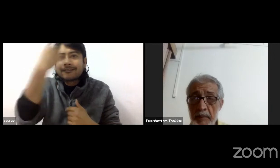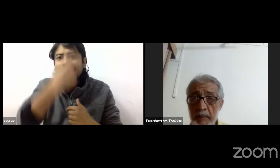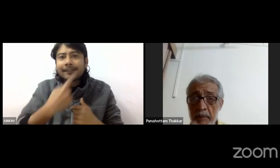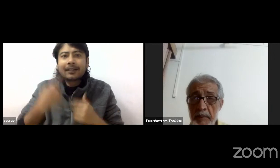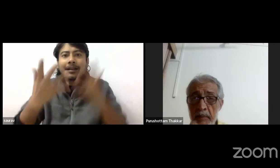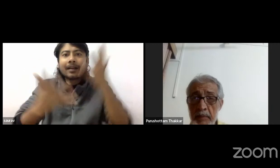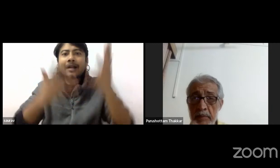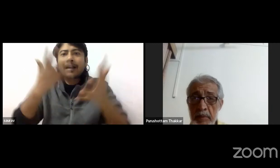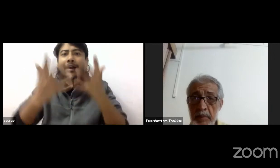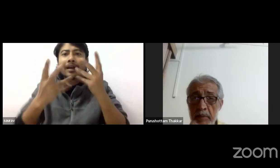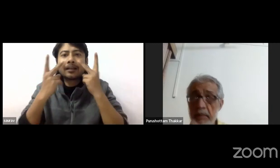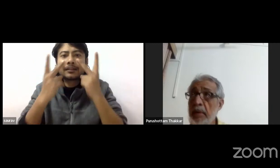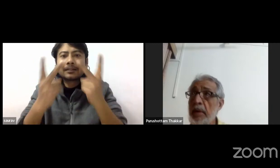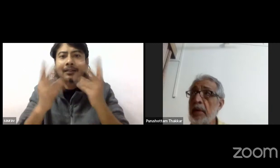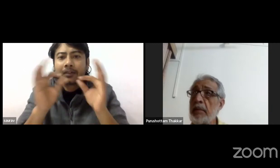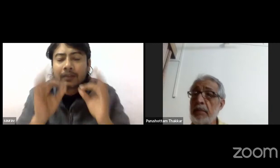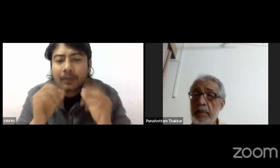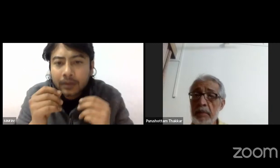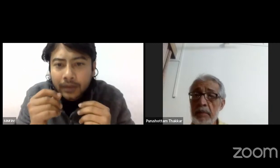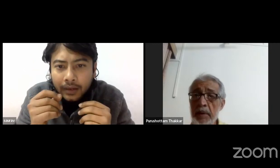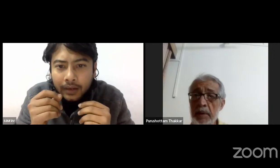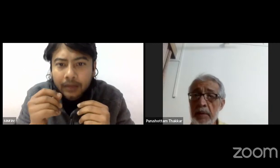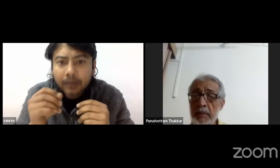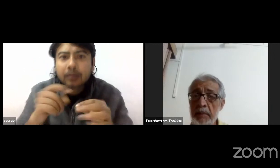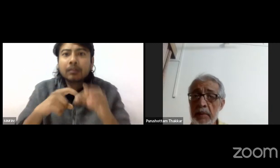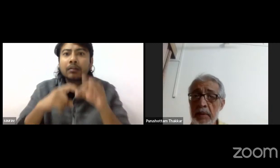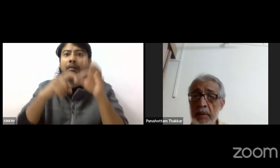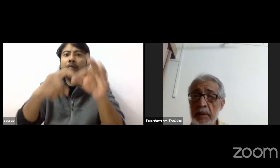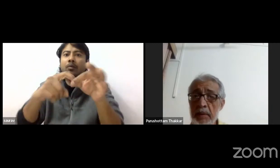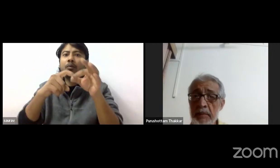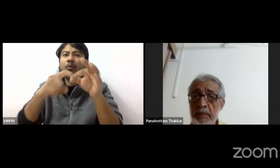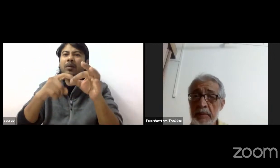Can we take question answer in last? Whatever he has to say.